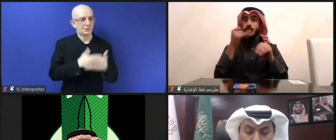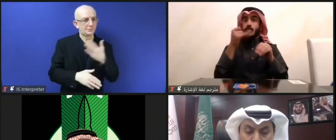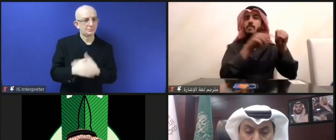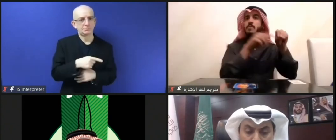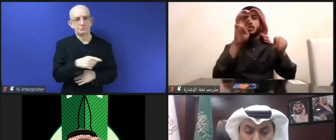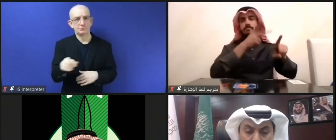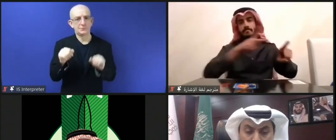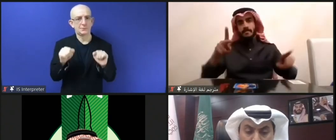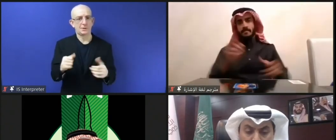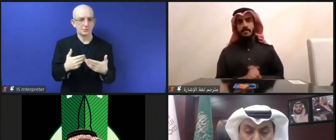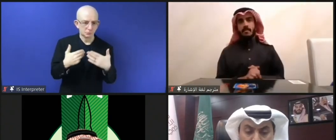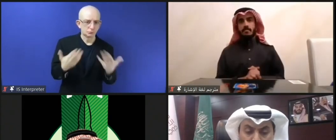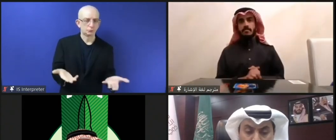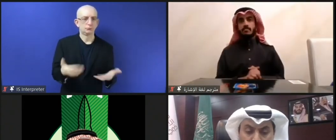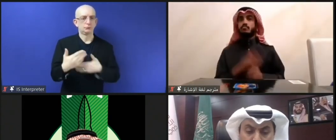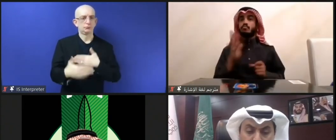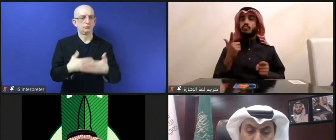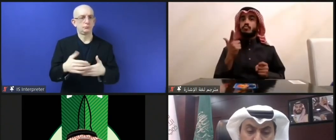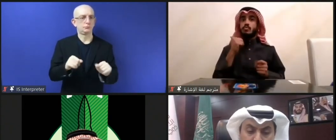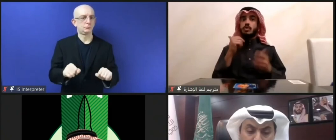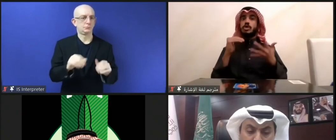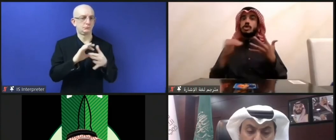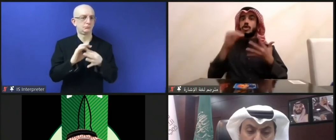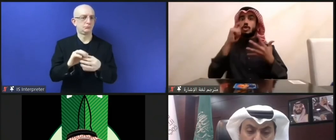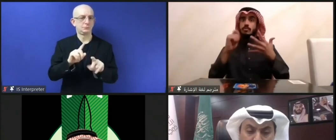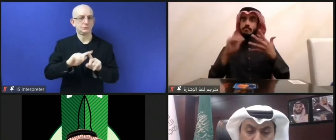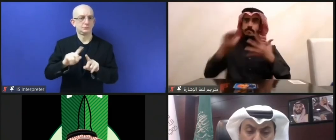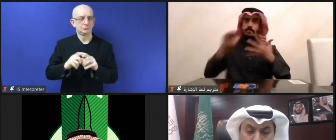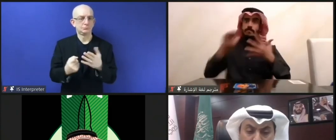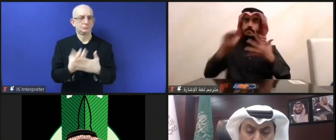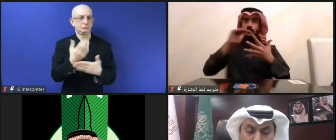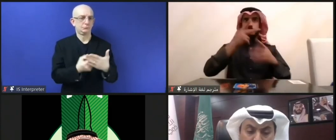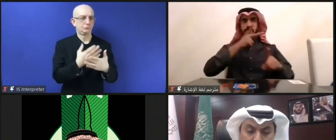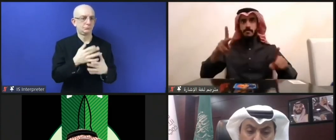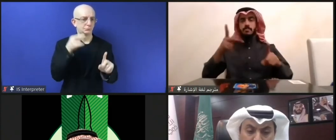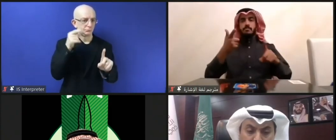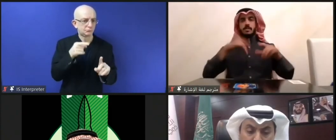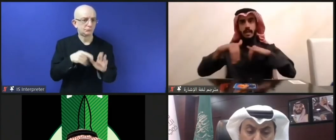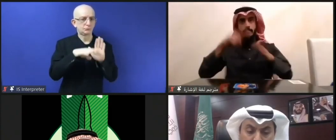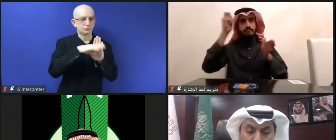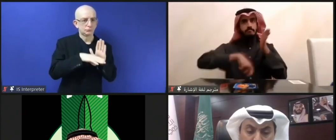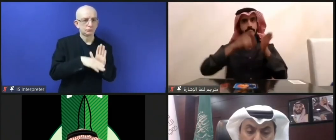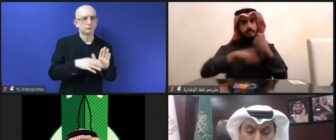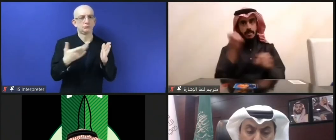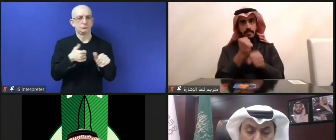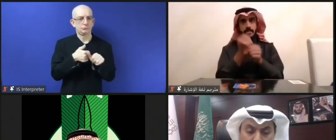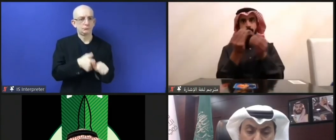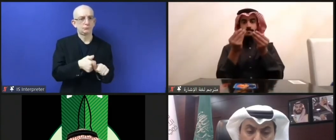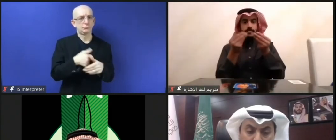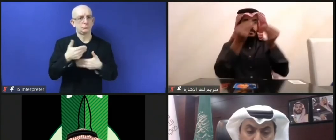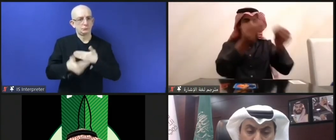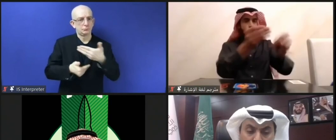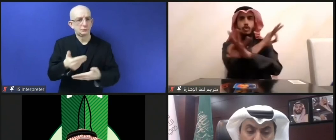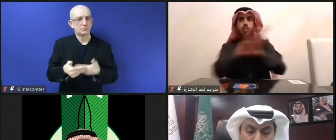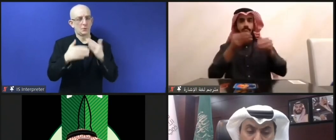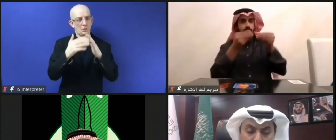policies, regulations, procedures, mechanisms, and applied tools to help entities provide sustainable